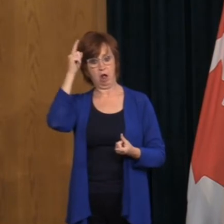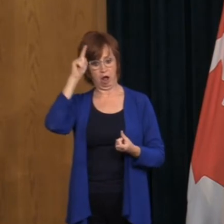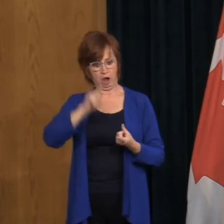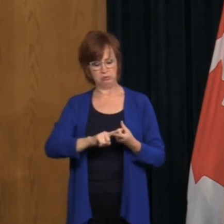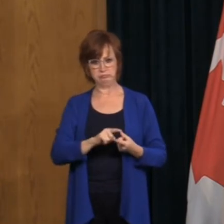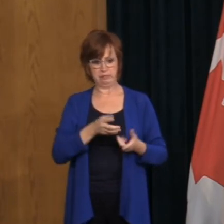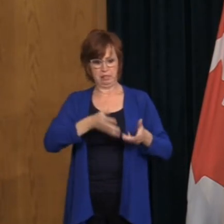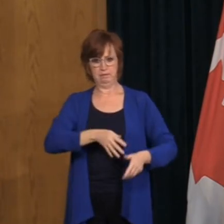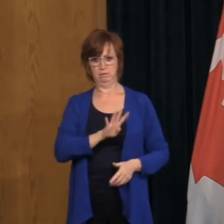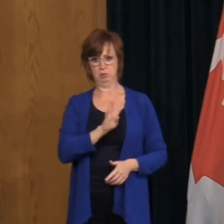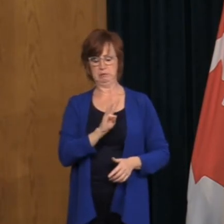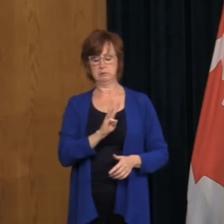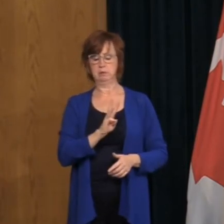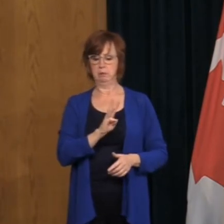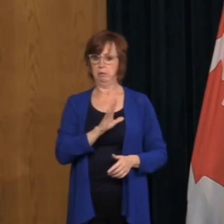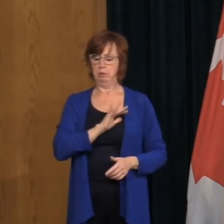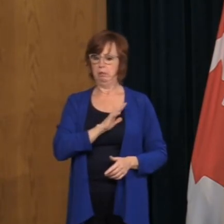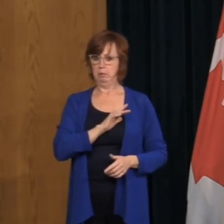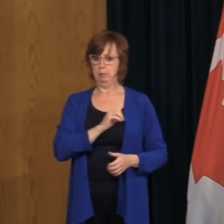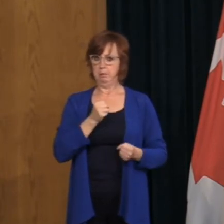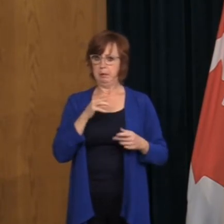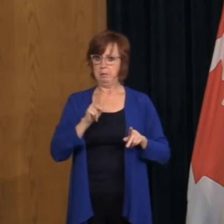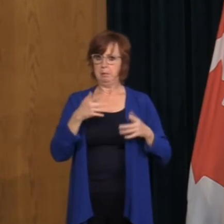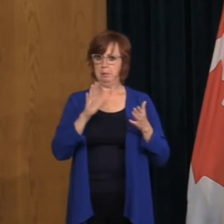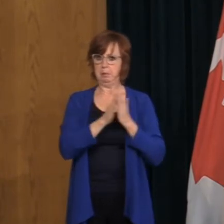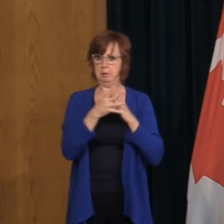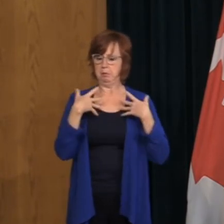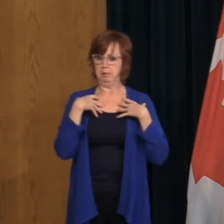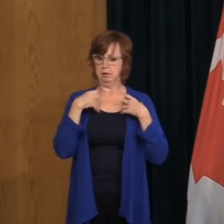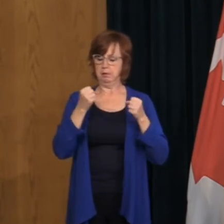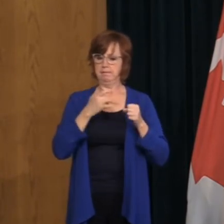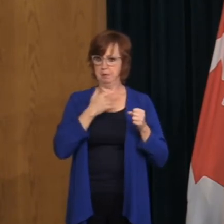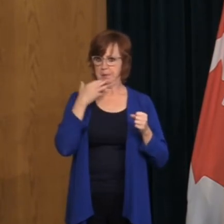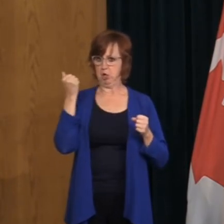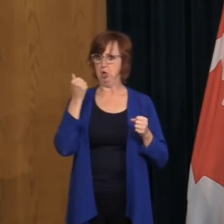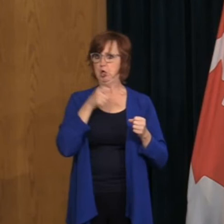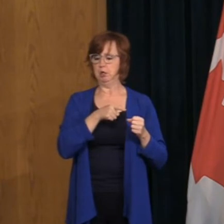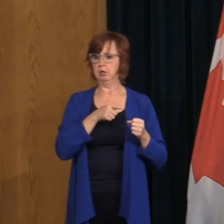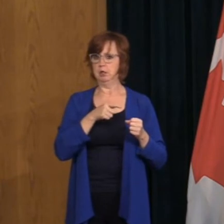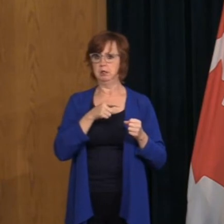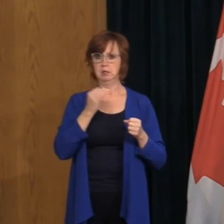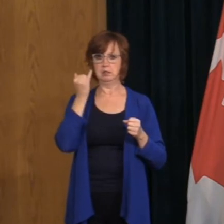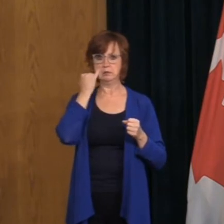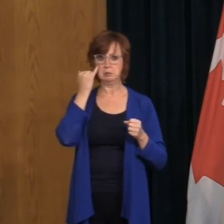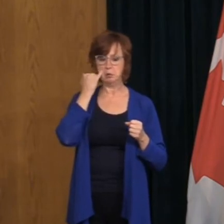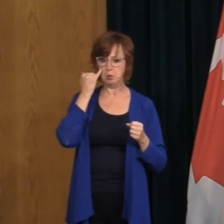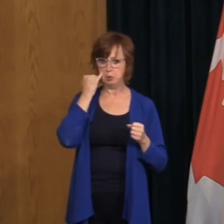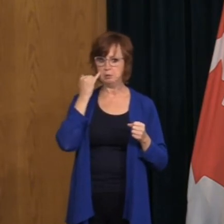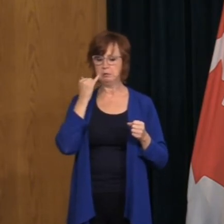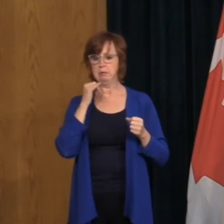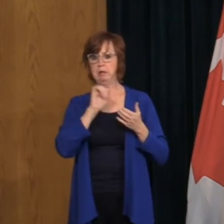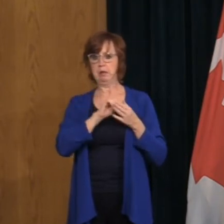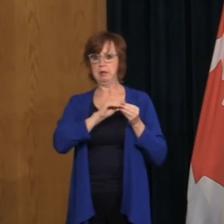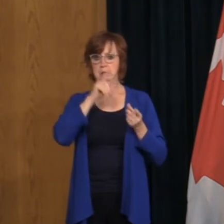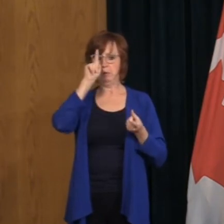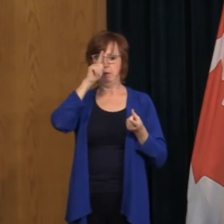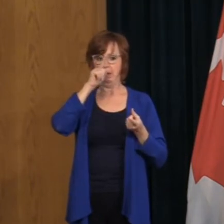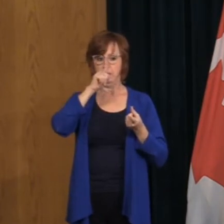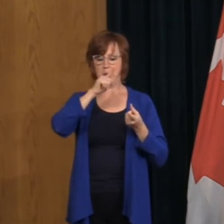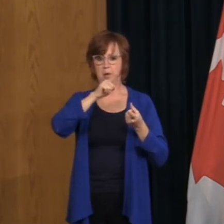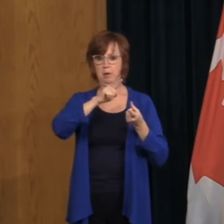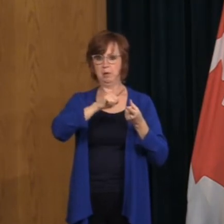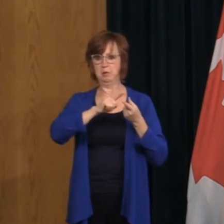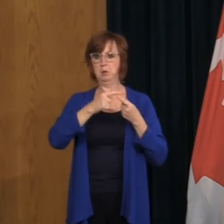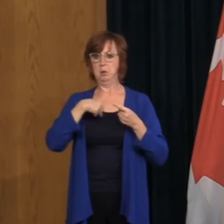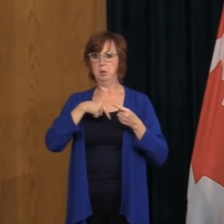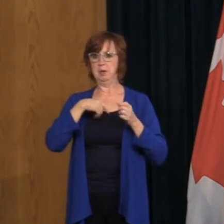quite hopeful that by next week we will be able to start looking at removing the travel restrictions in northwestern Saskatchewan, like we